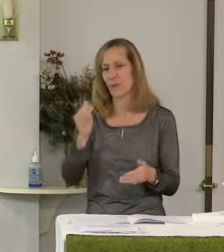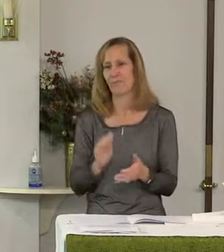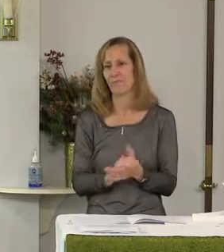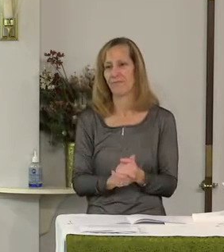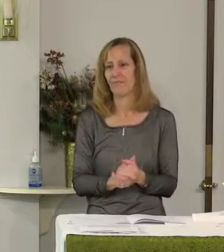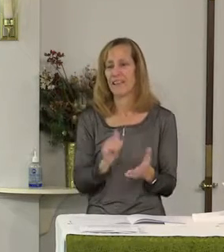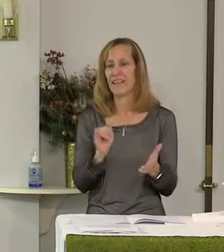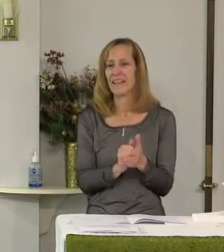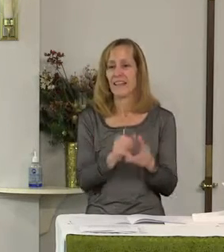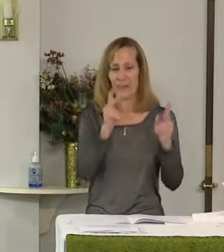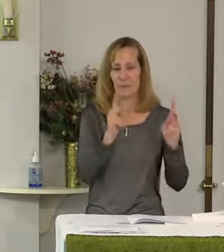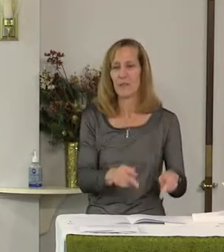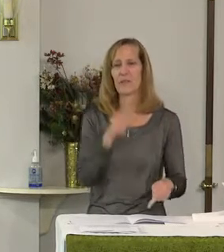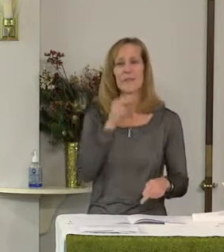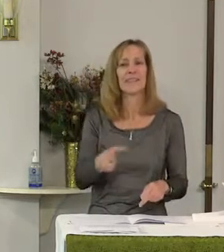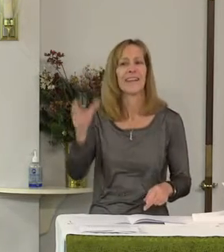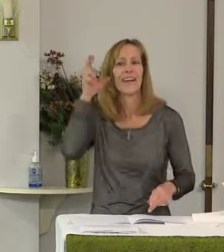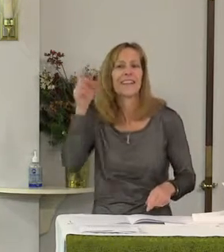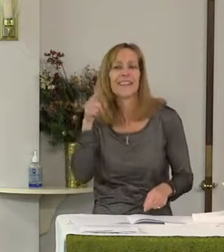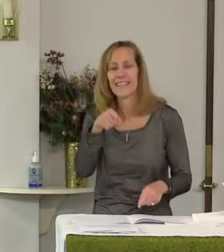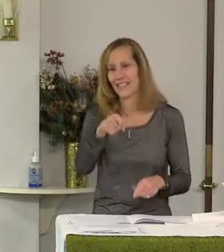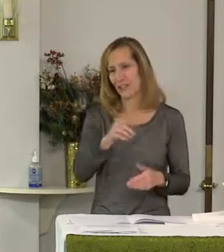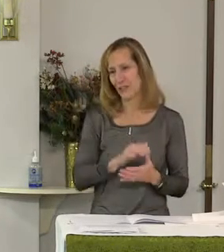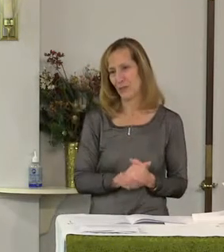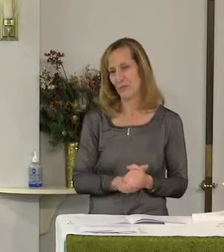you knew they were not listening to you?